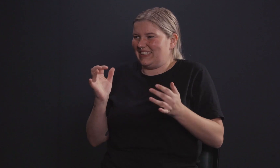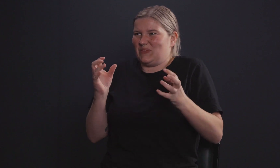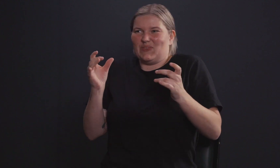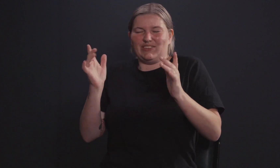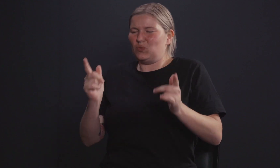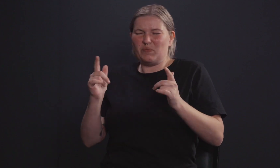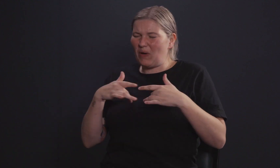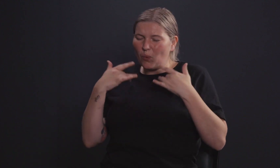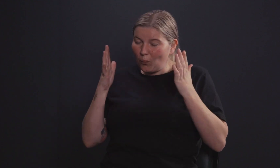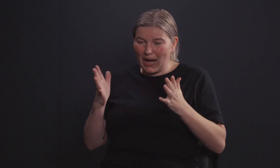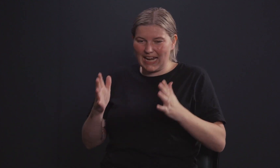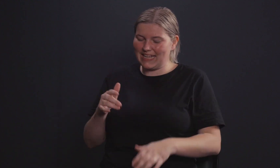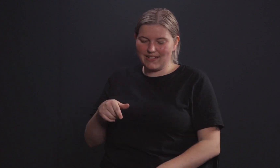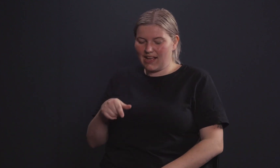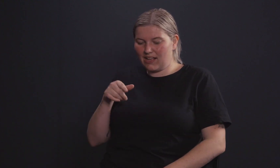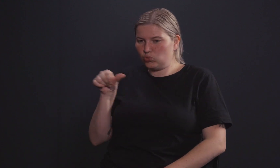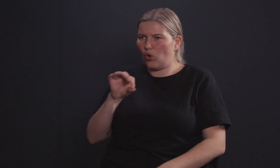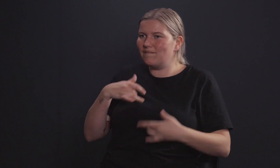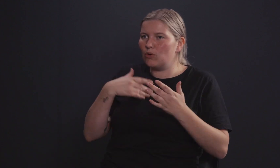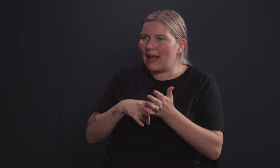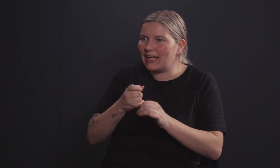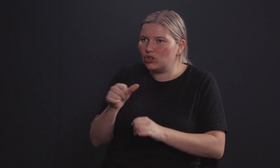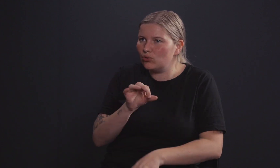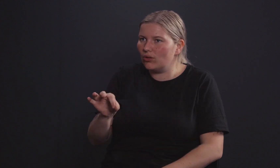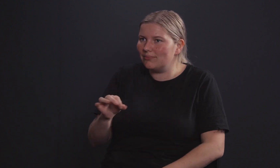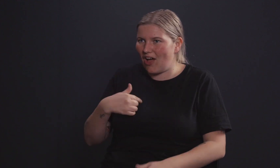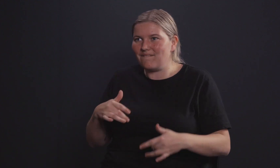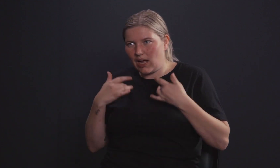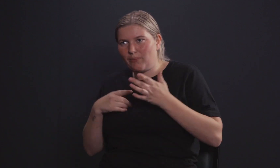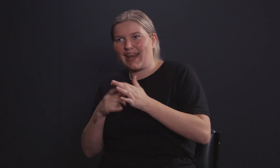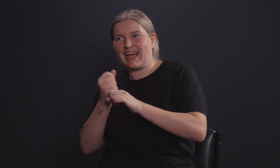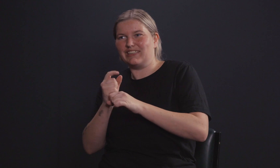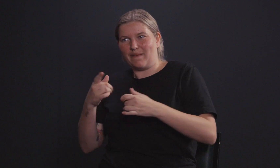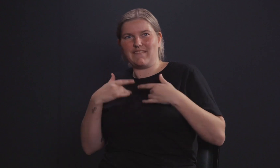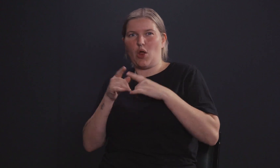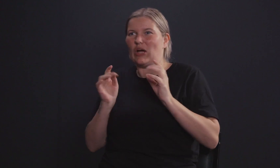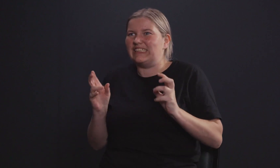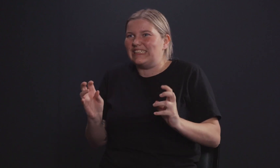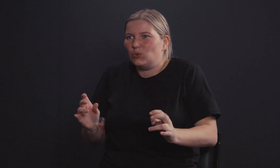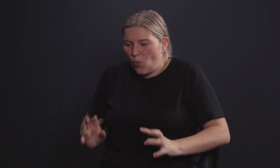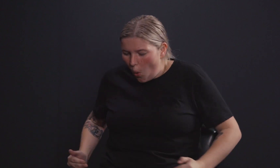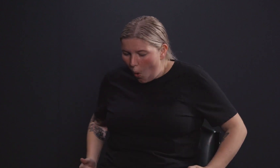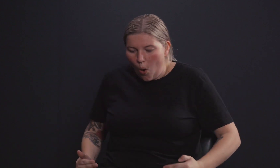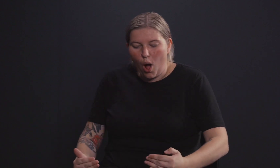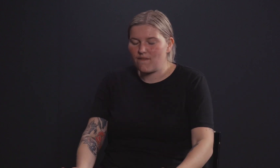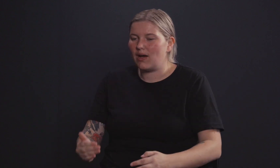weird. I really shouldn't have been able to feel my legs after the epidural, but I could. The doctors agreed to